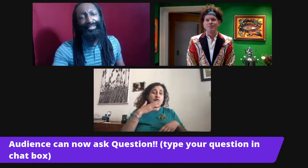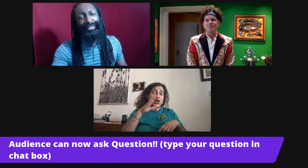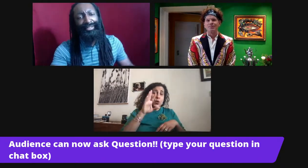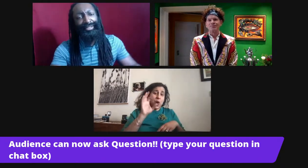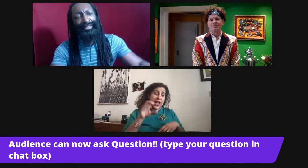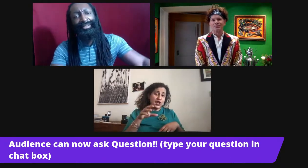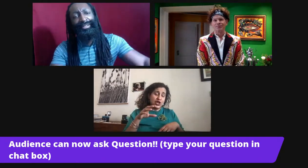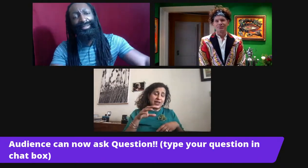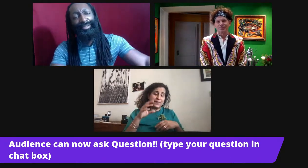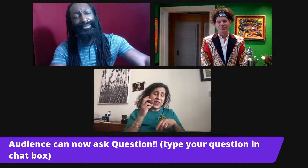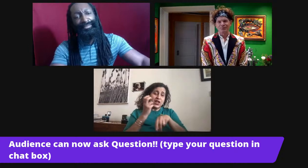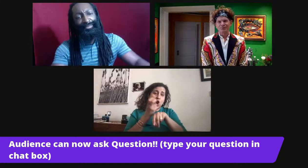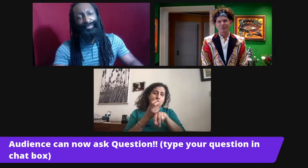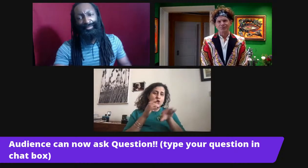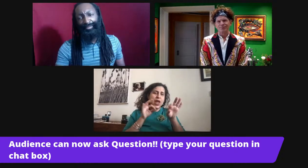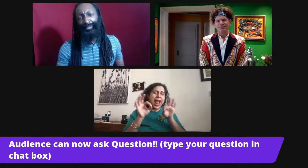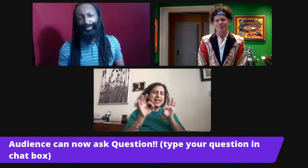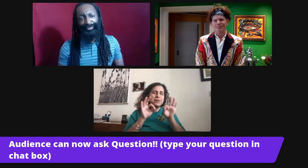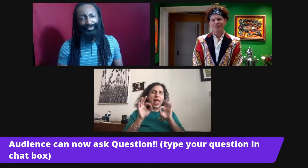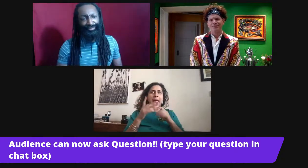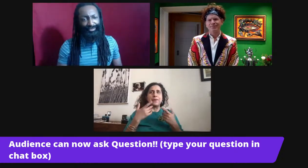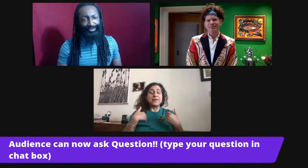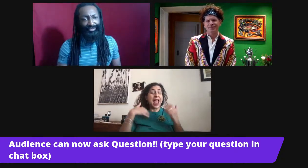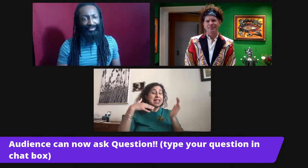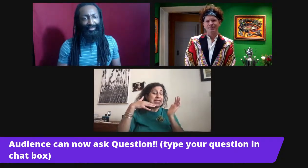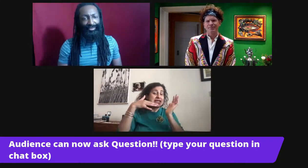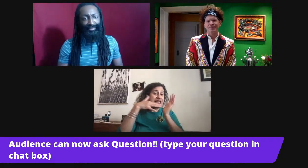about the White House. But did you want to add anything, Orkid?